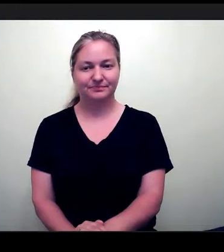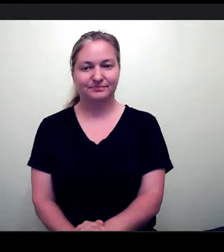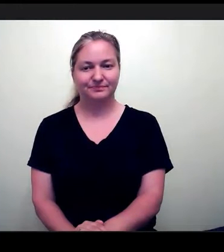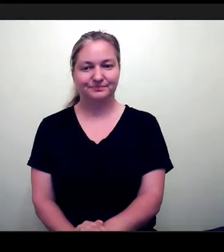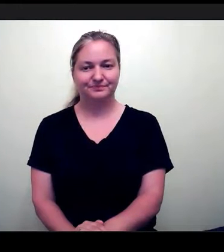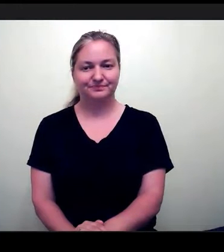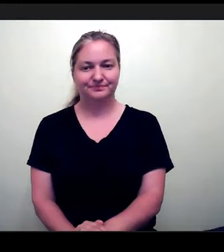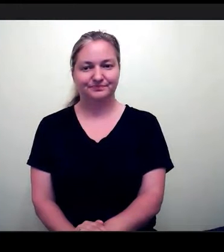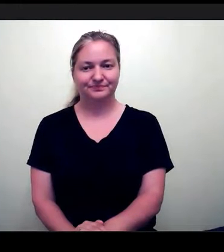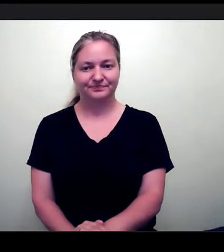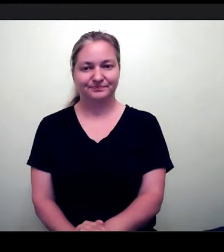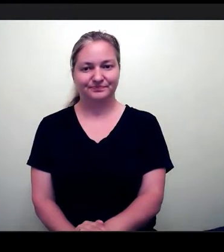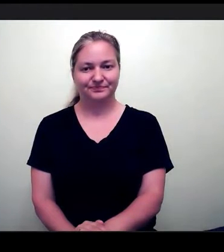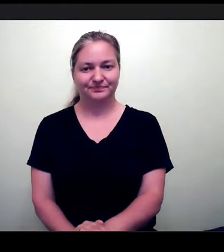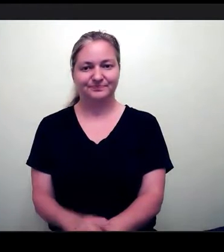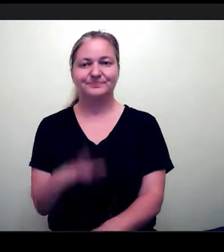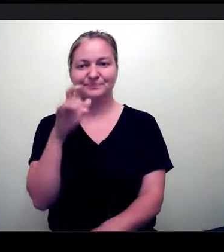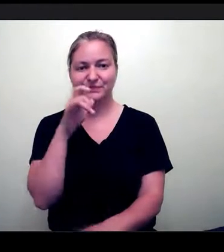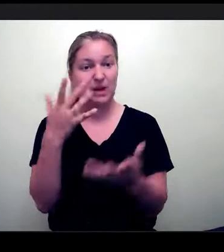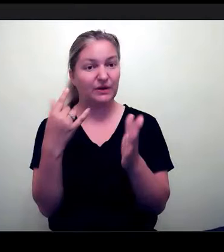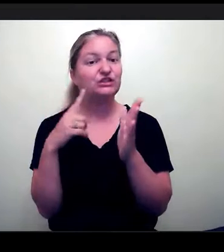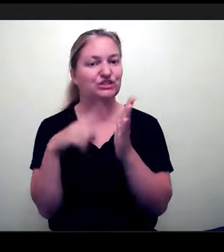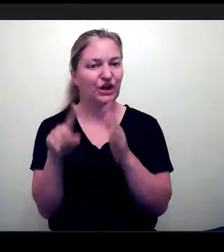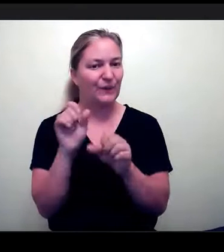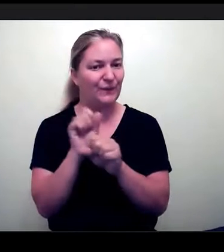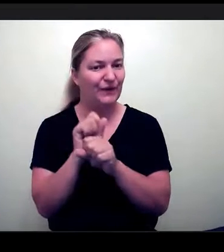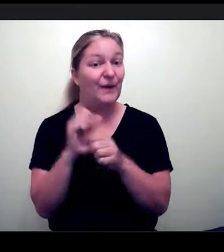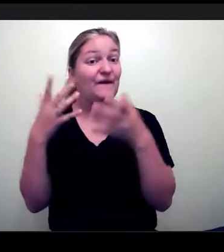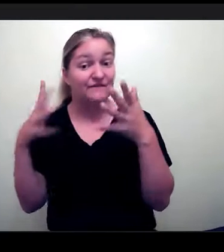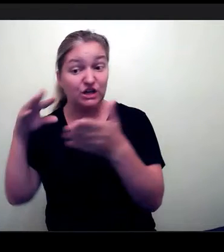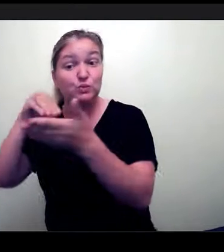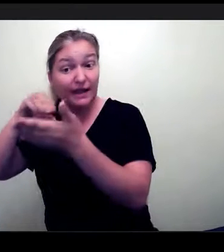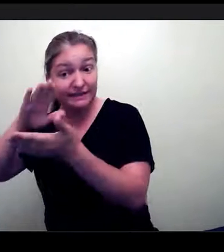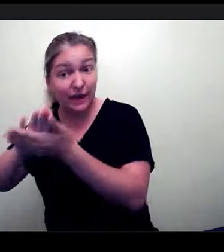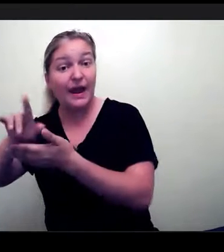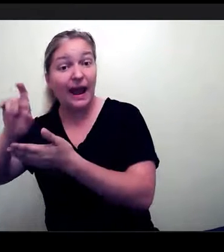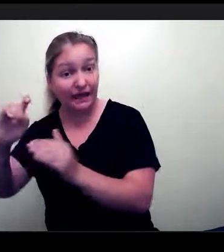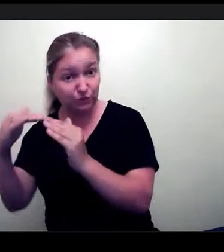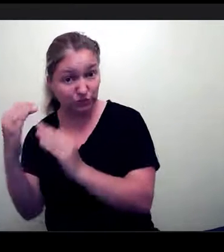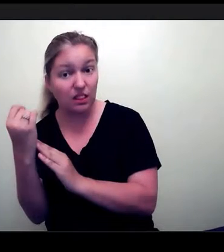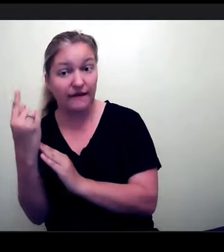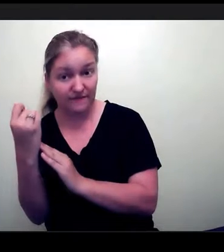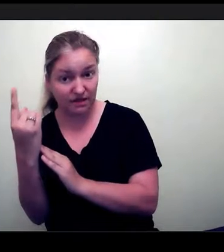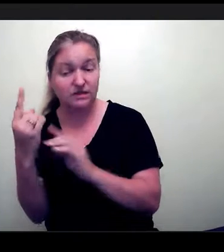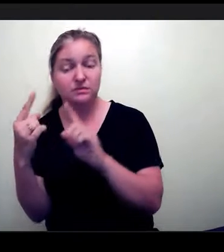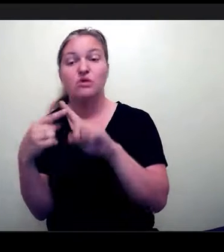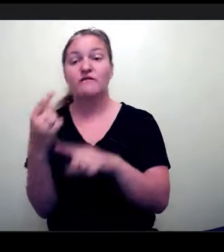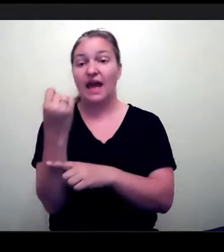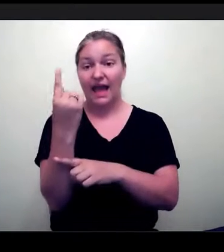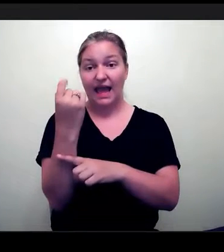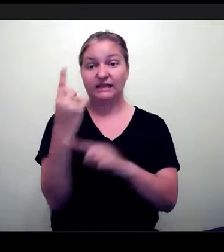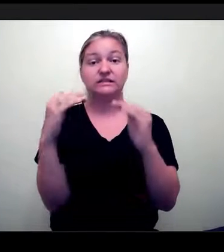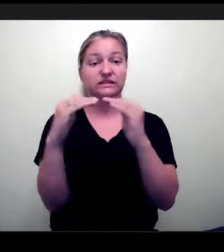So, now we're going to check our work. After we write down our answer. We have x equals 11.